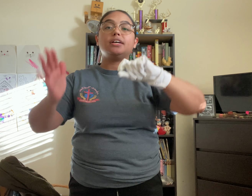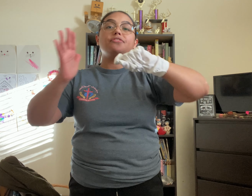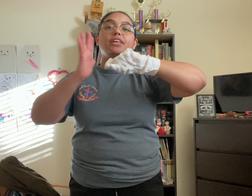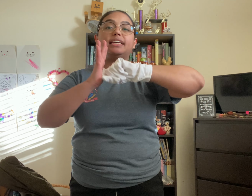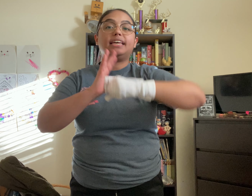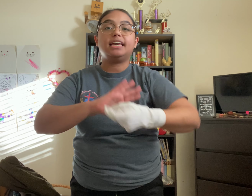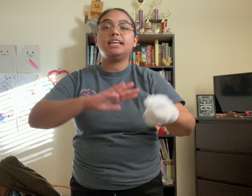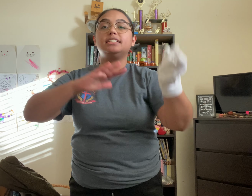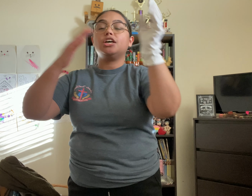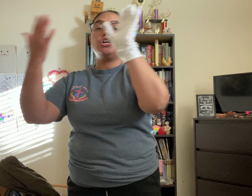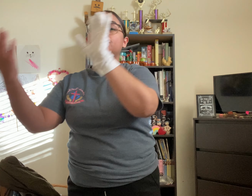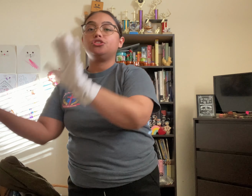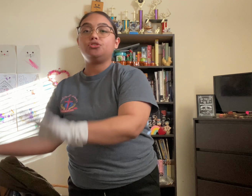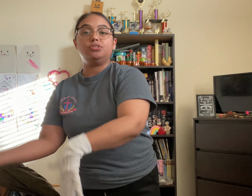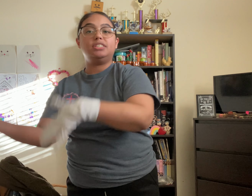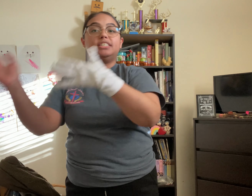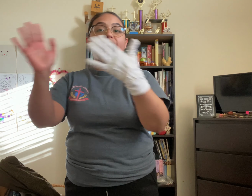the keys to death,